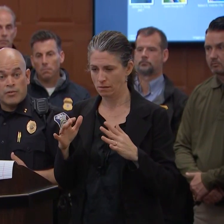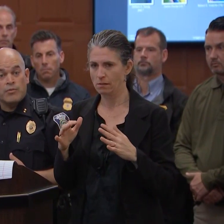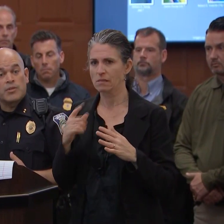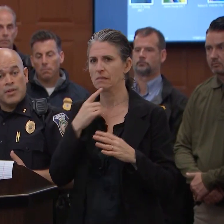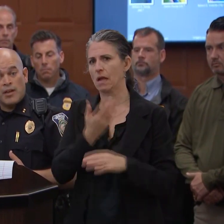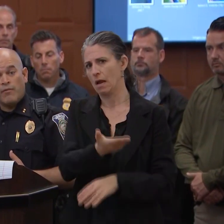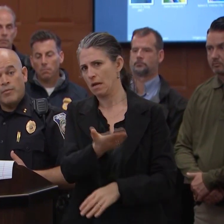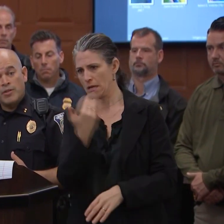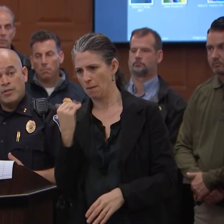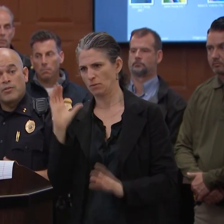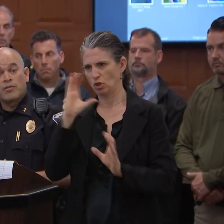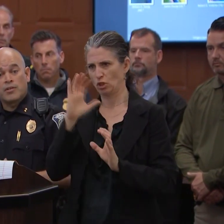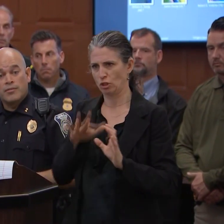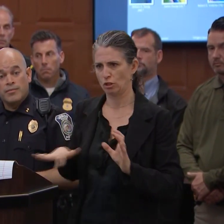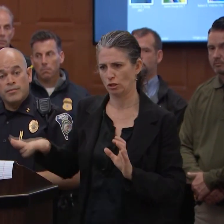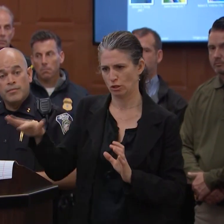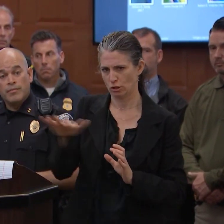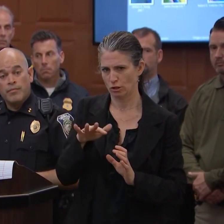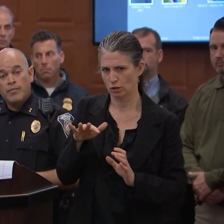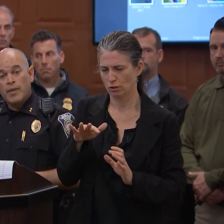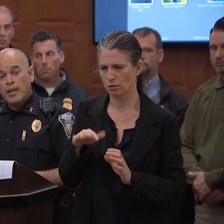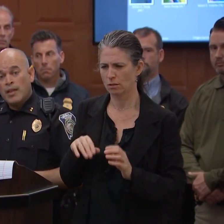reach out to us with that information. Correct.